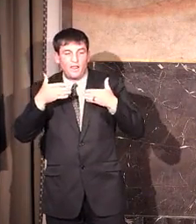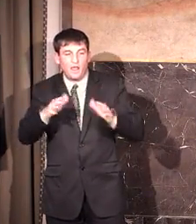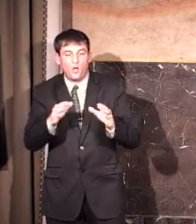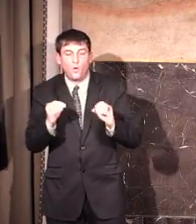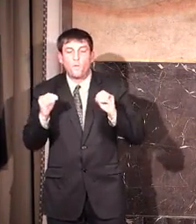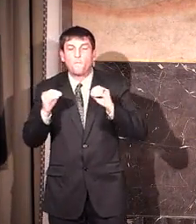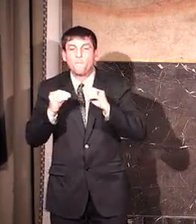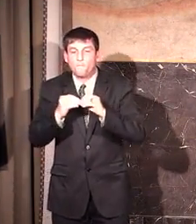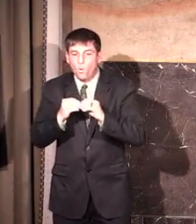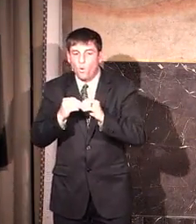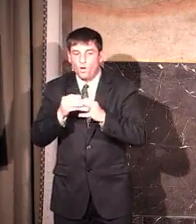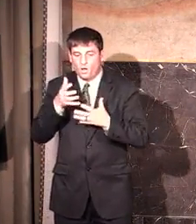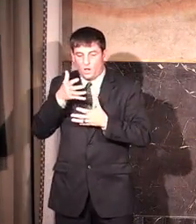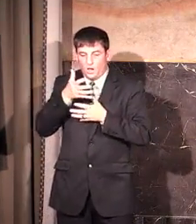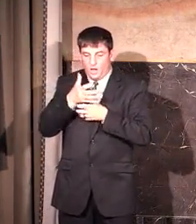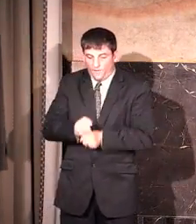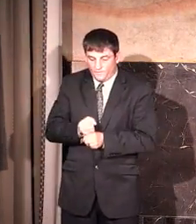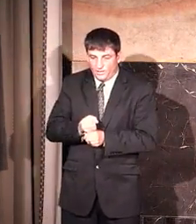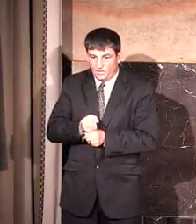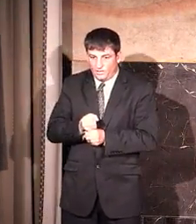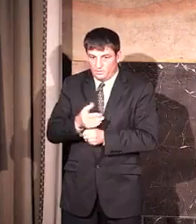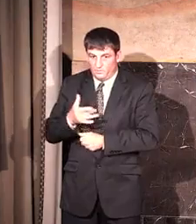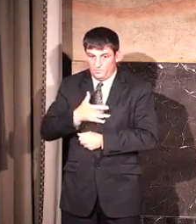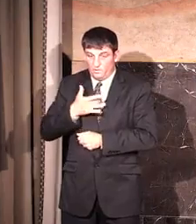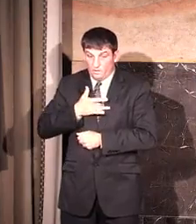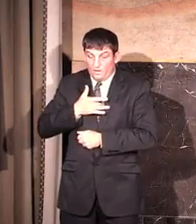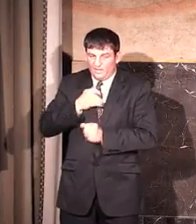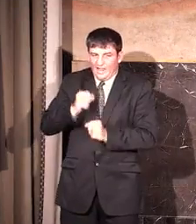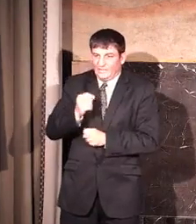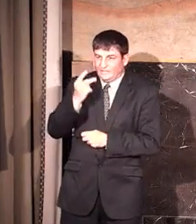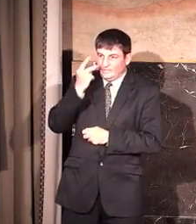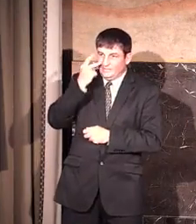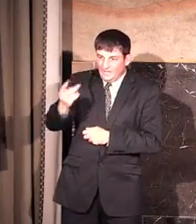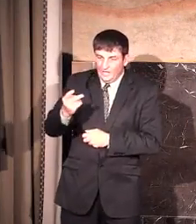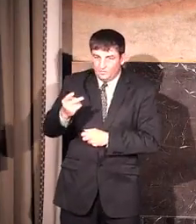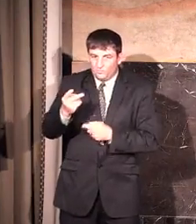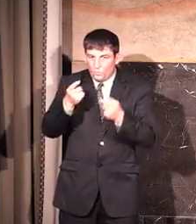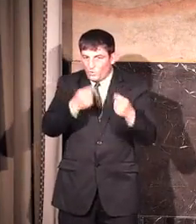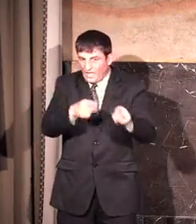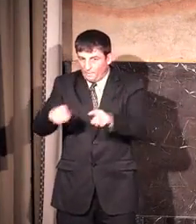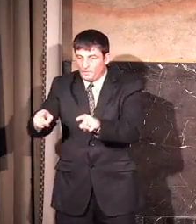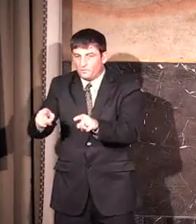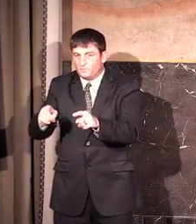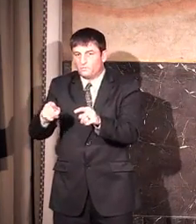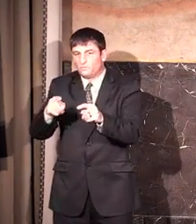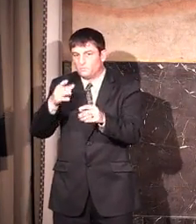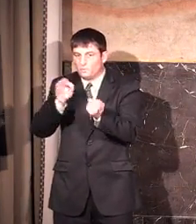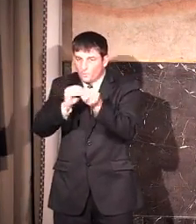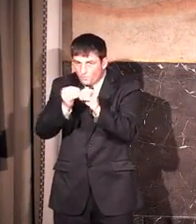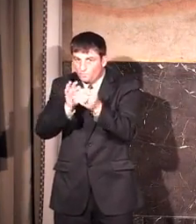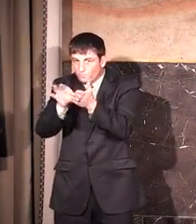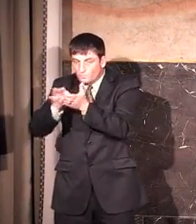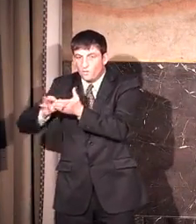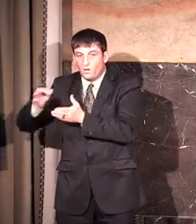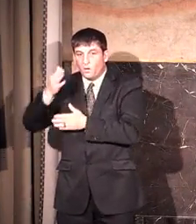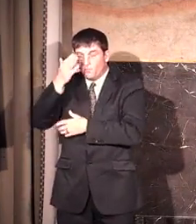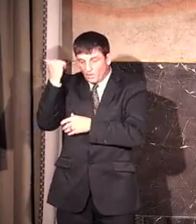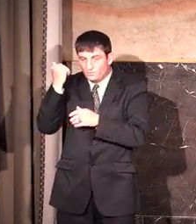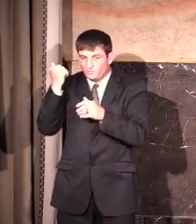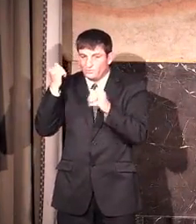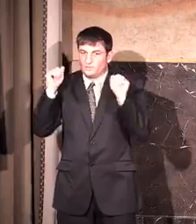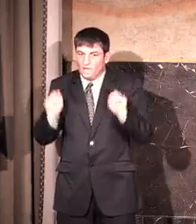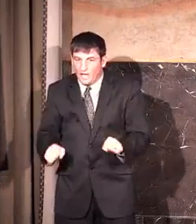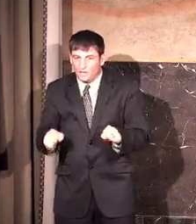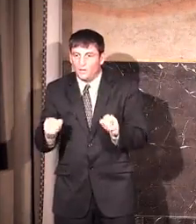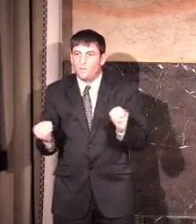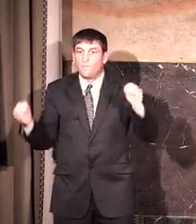in closer to real time you can see what's actually happening. Because of the ability to do more testing,